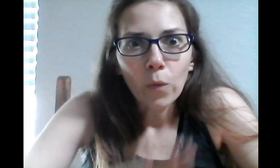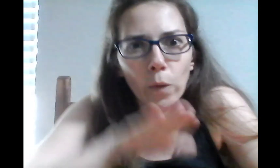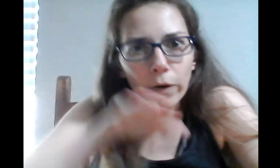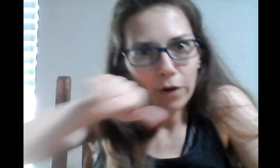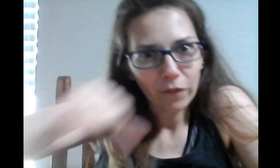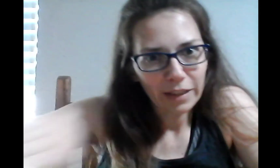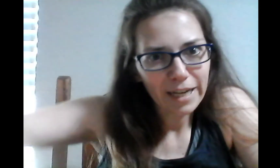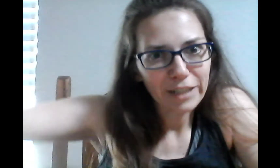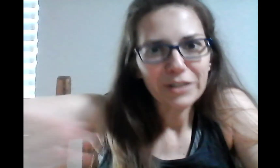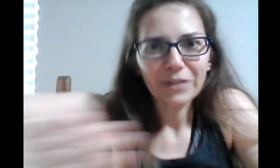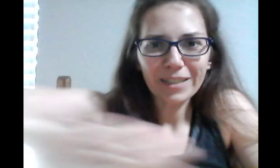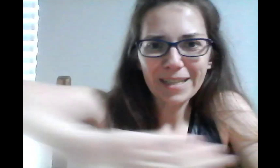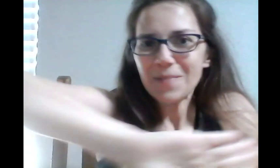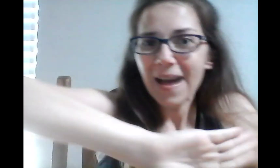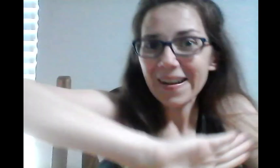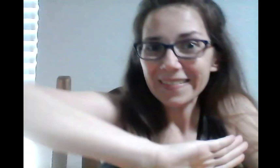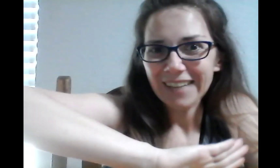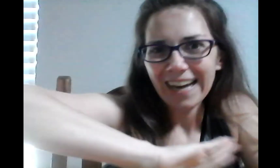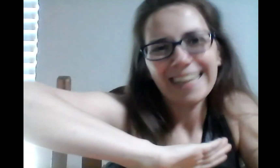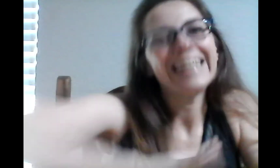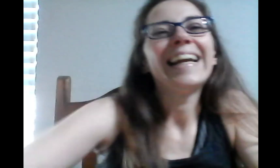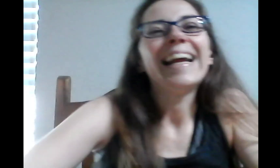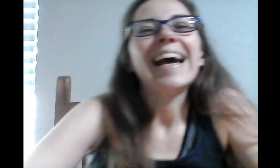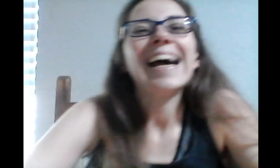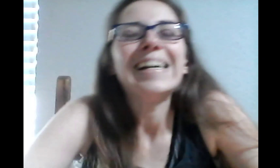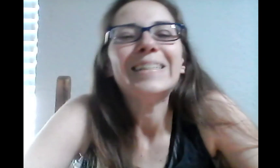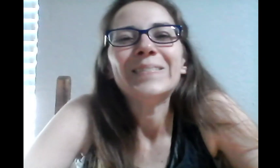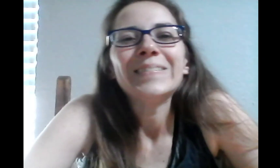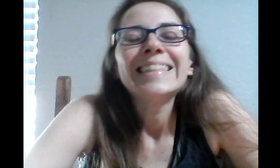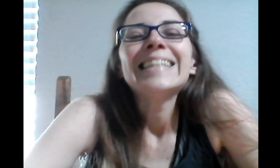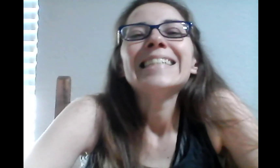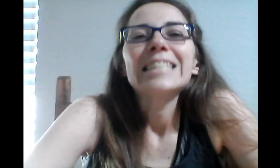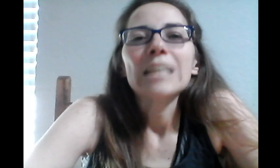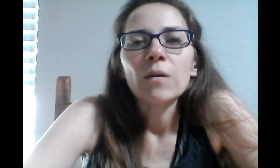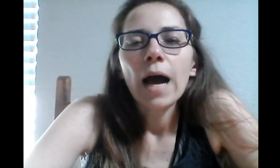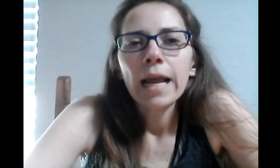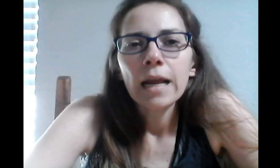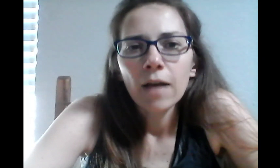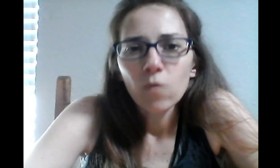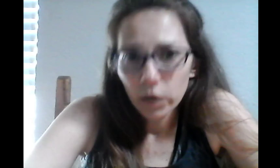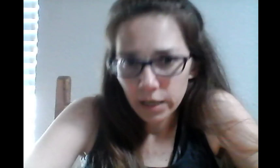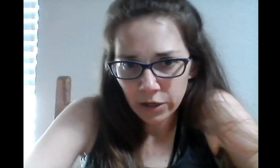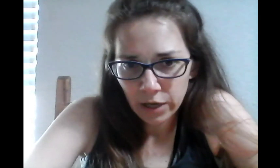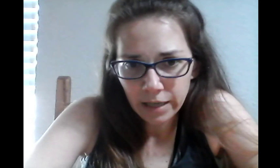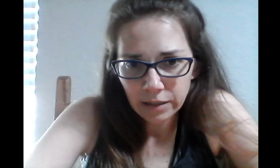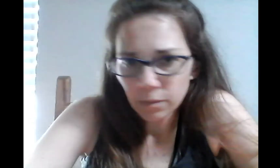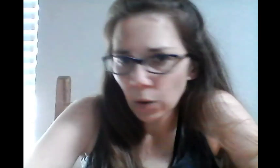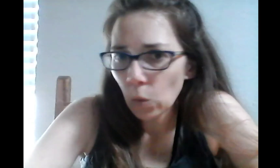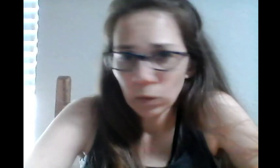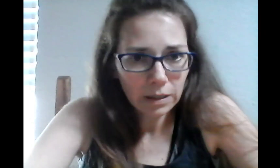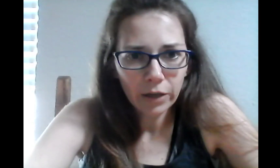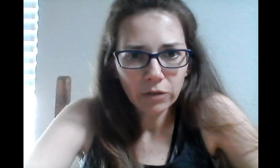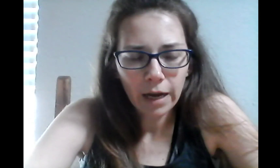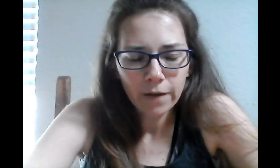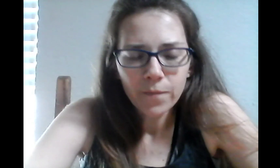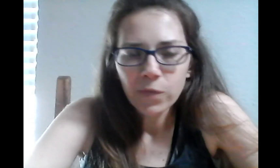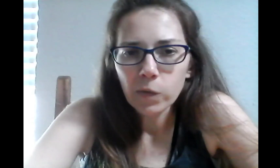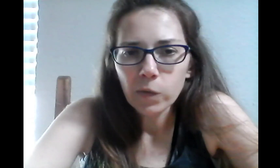Went off on a tangent. So let's get back on track here. So I have worn hearing aids my whole entire life. We